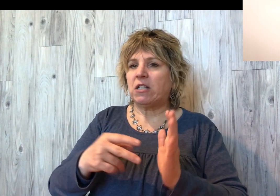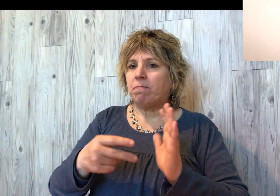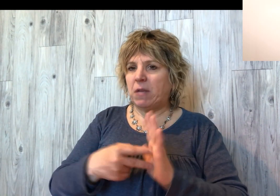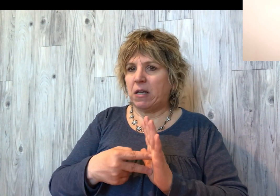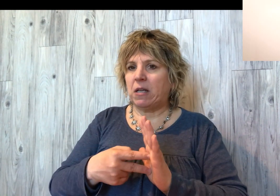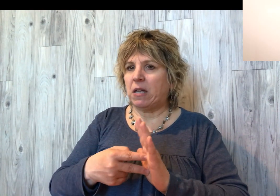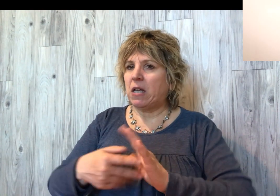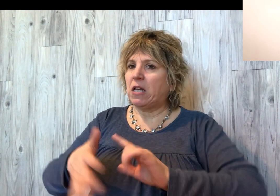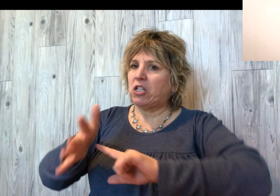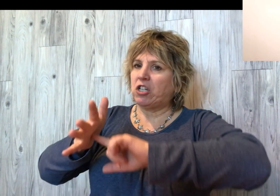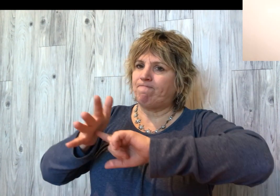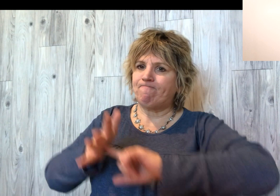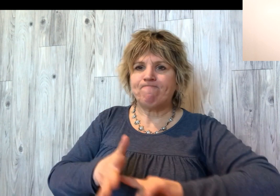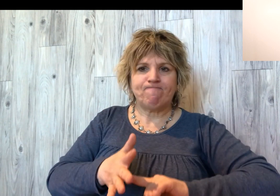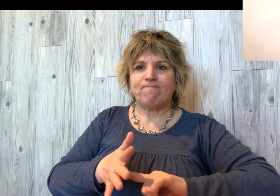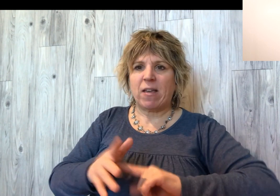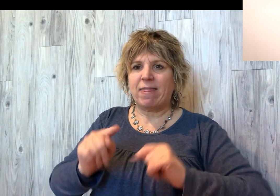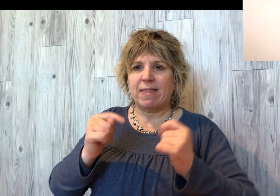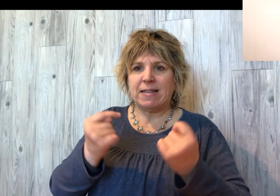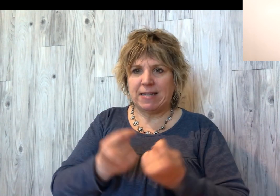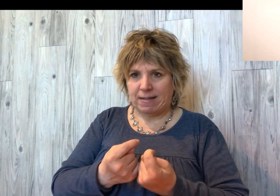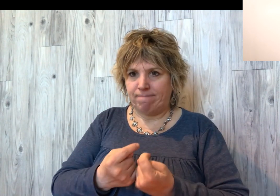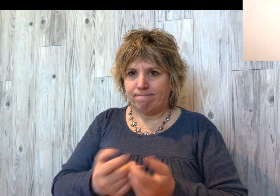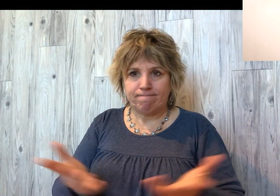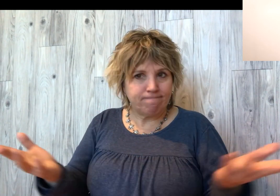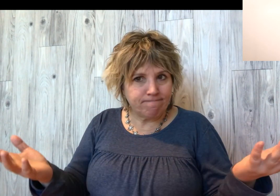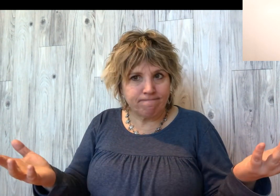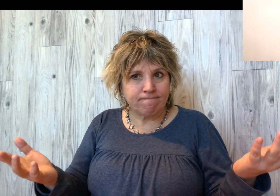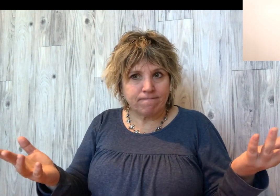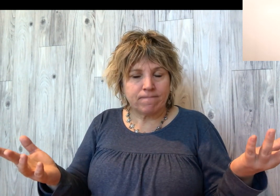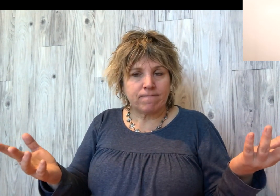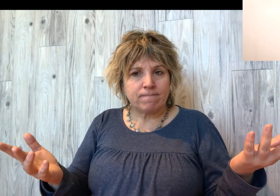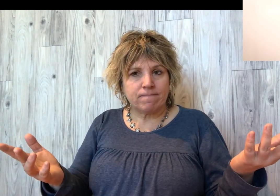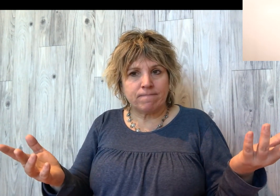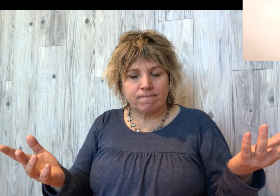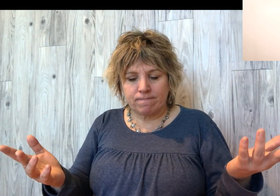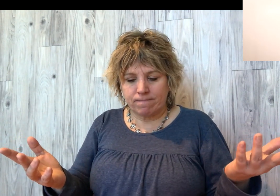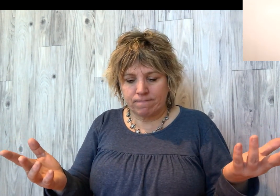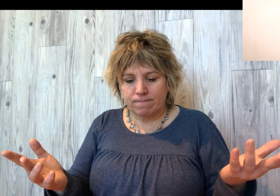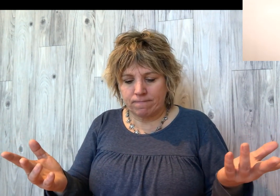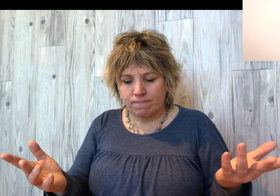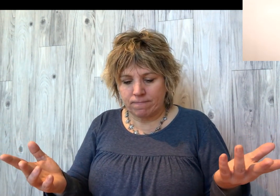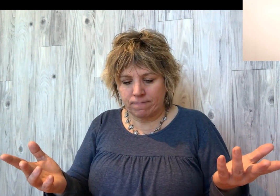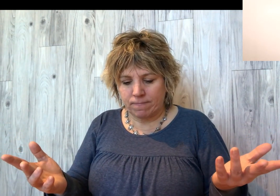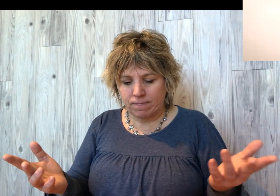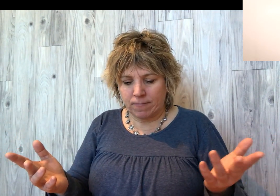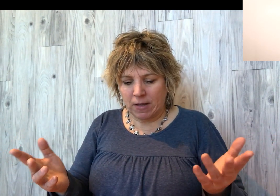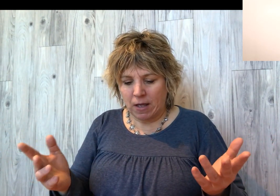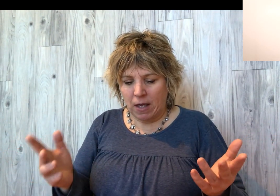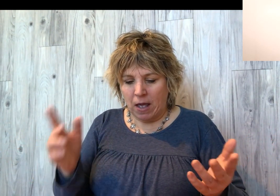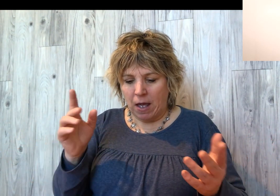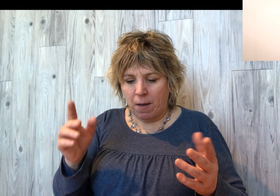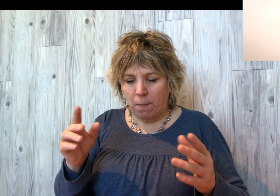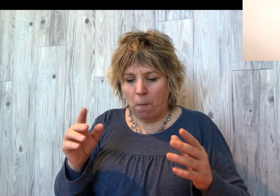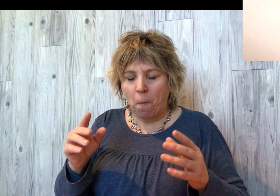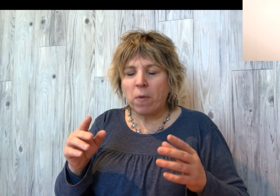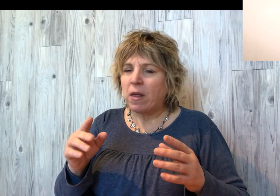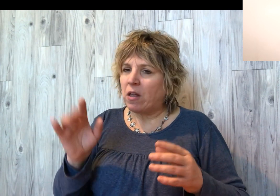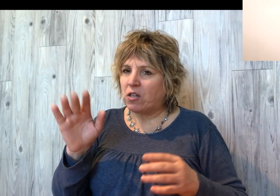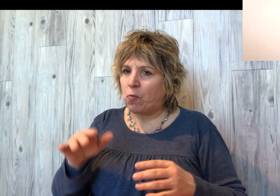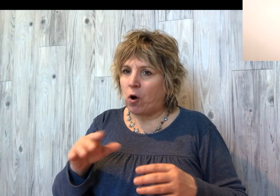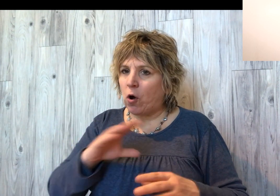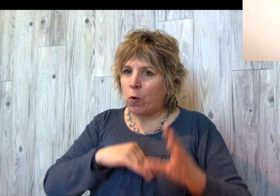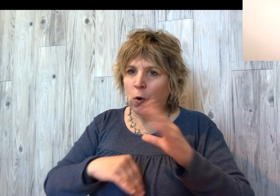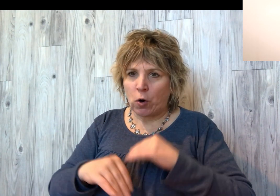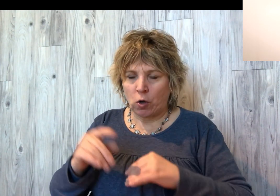it'll just keep poisoning the team, the church, the family. They'll just keep poisoning it.